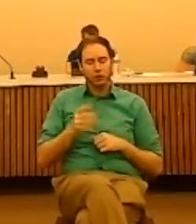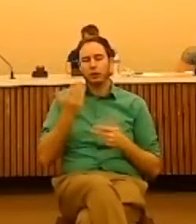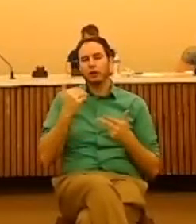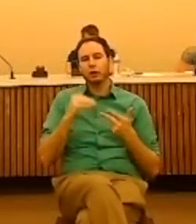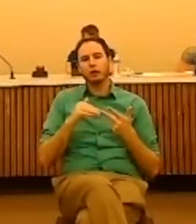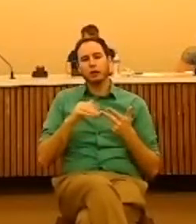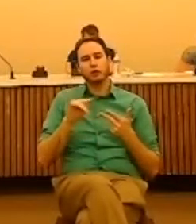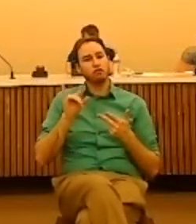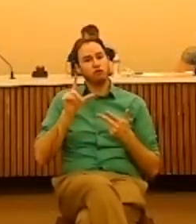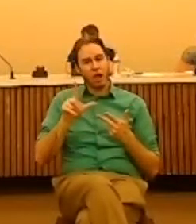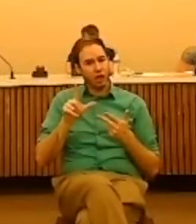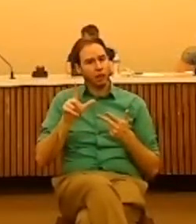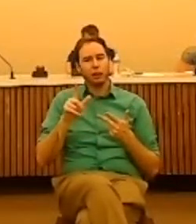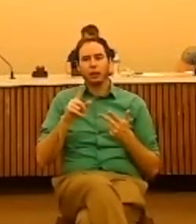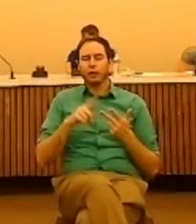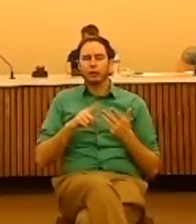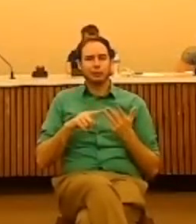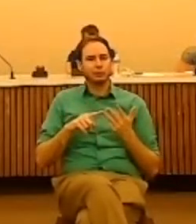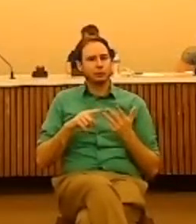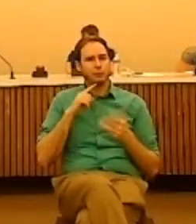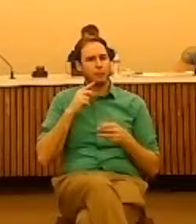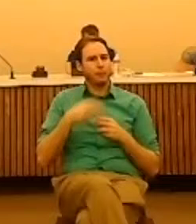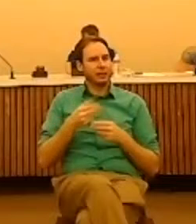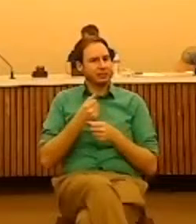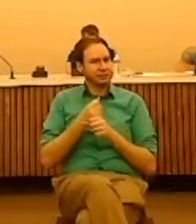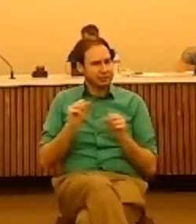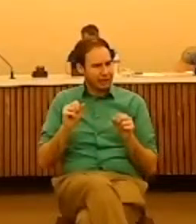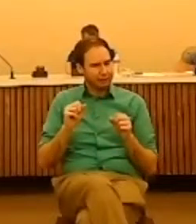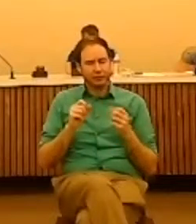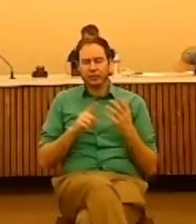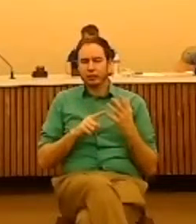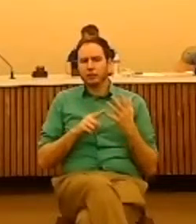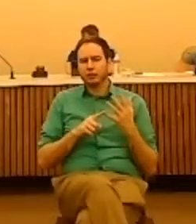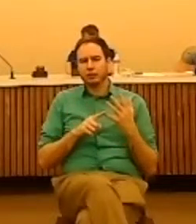Trails, how about safety?